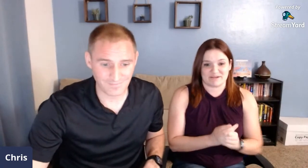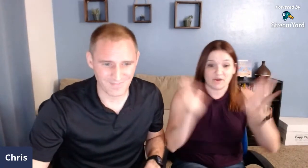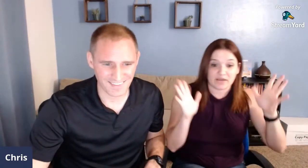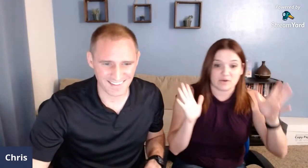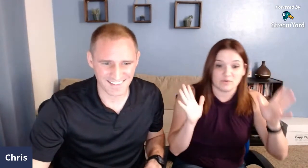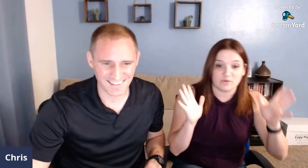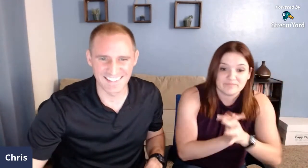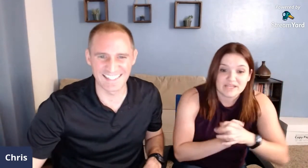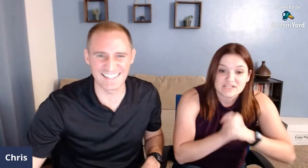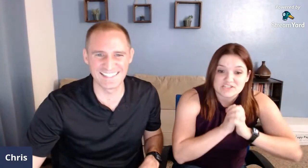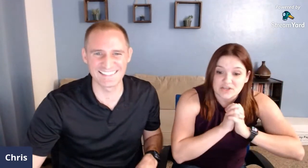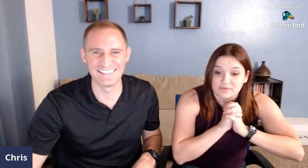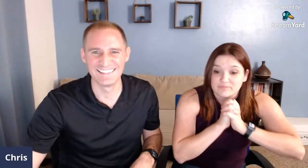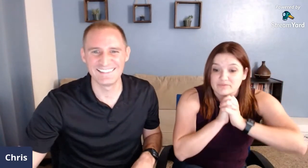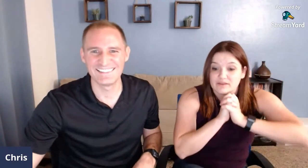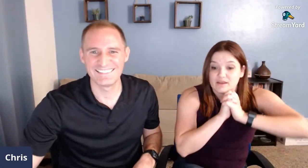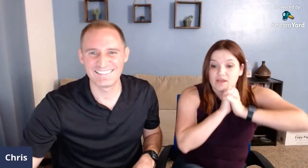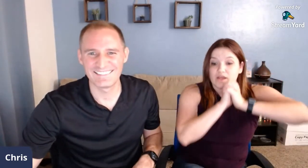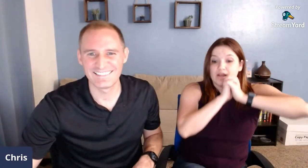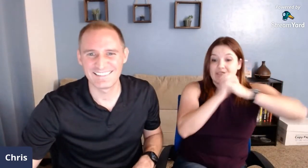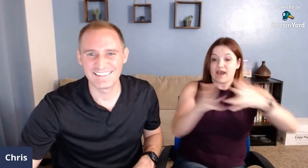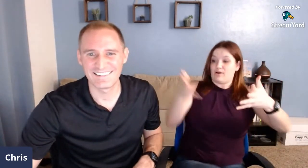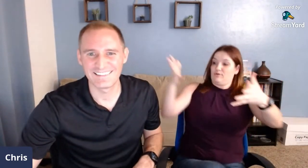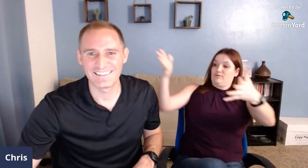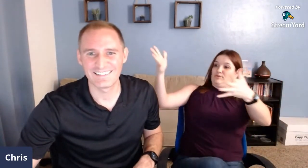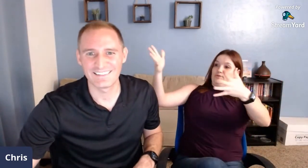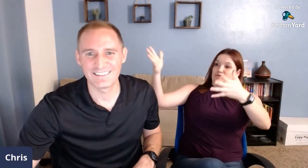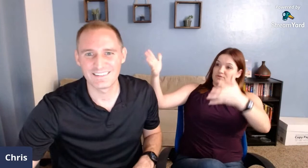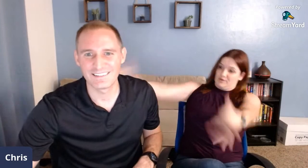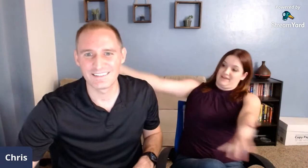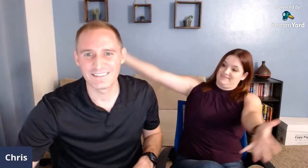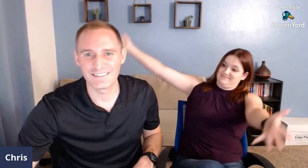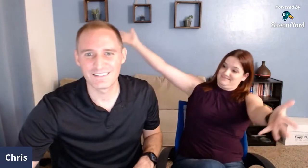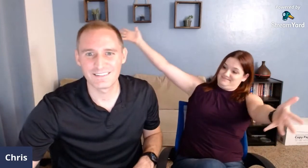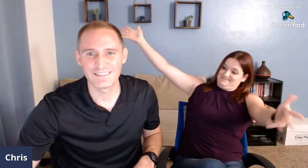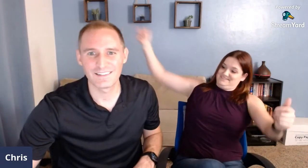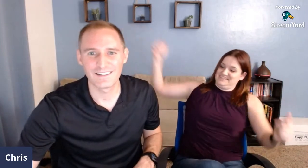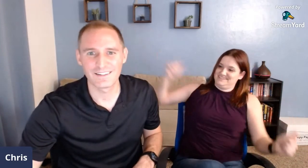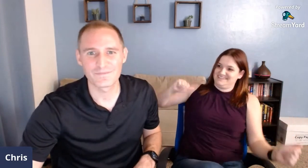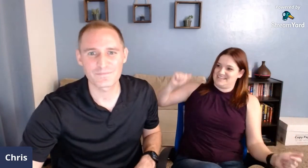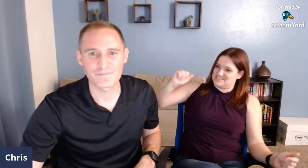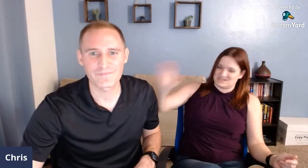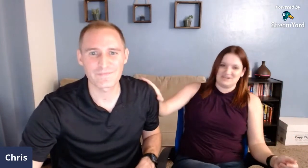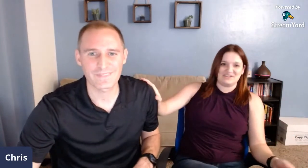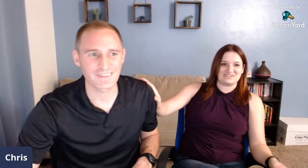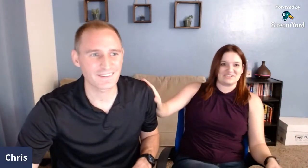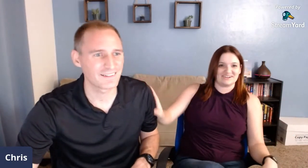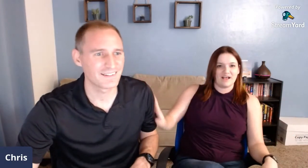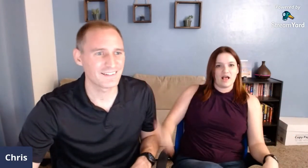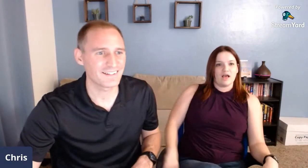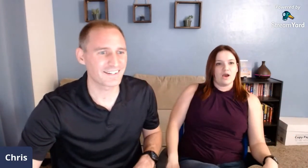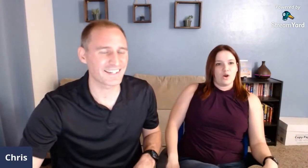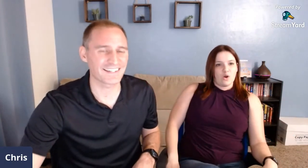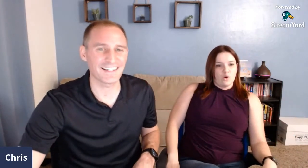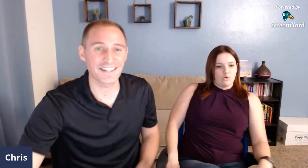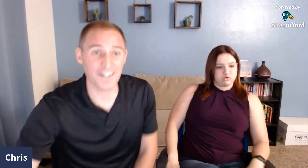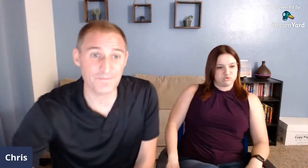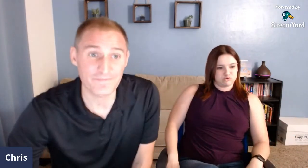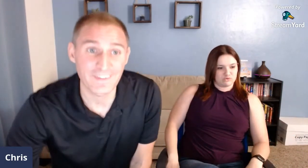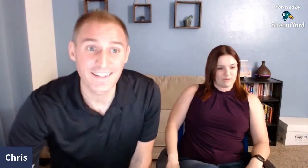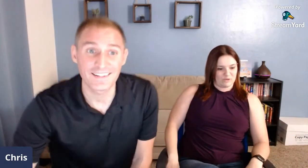different perspective. Okay, cool. So, now, go ahead. It's your turn.